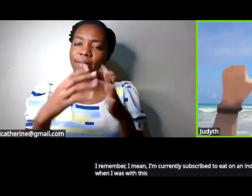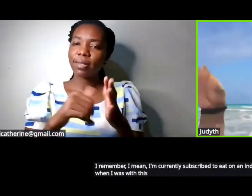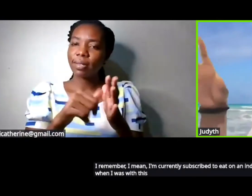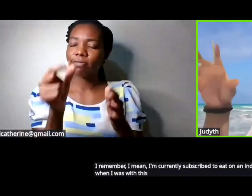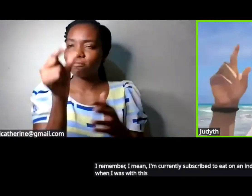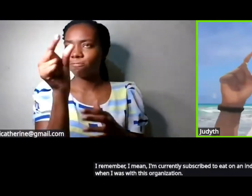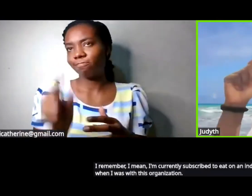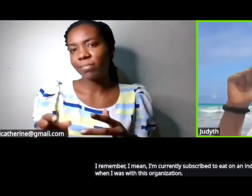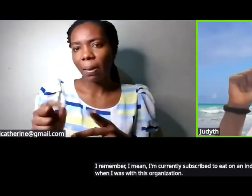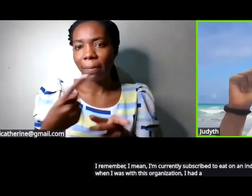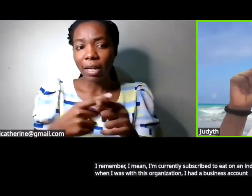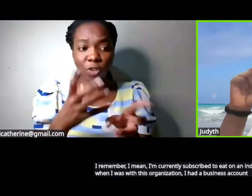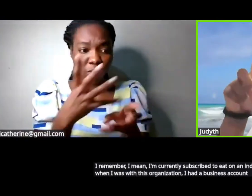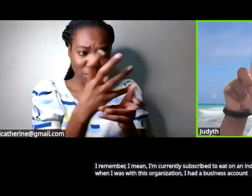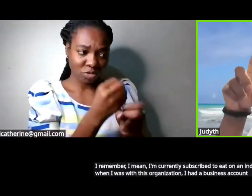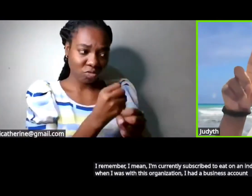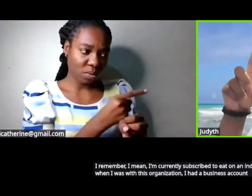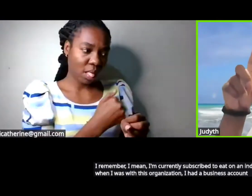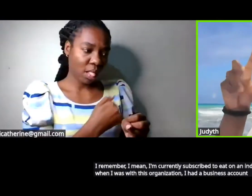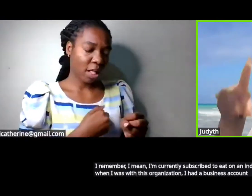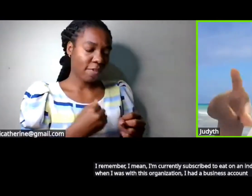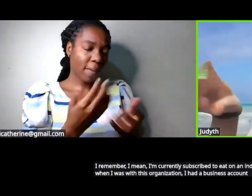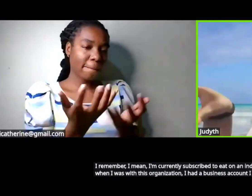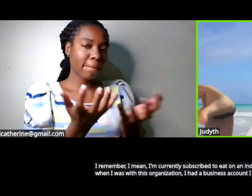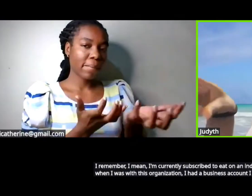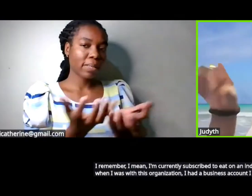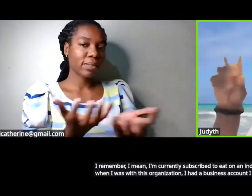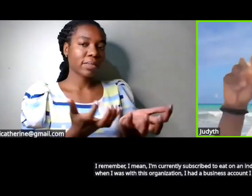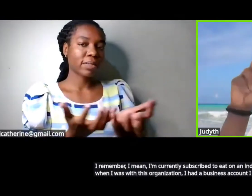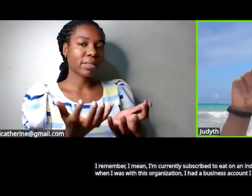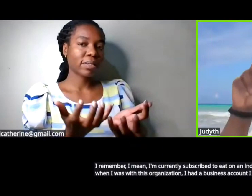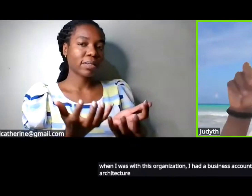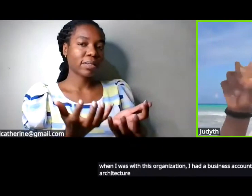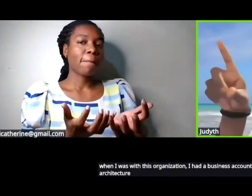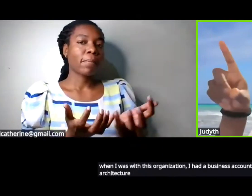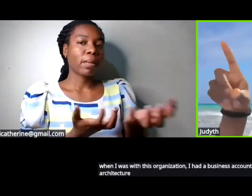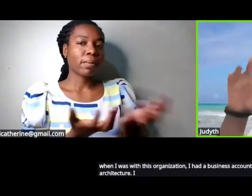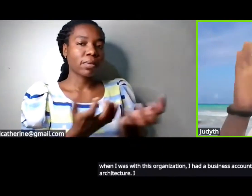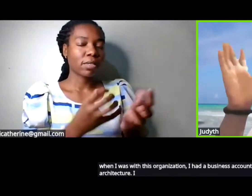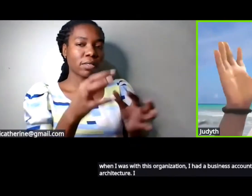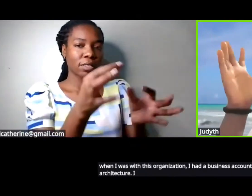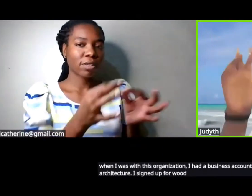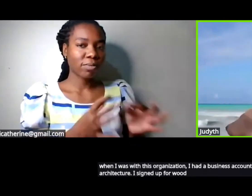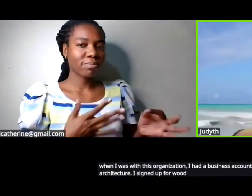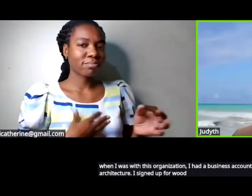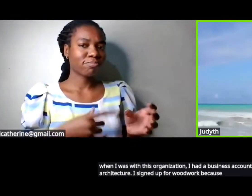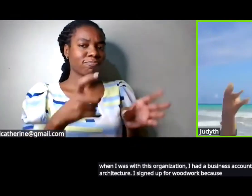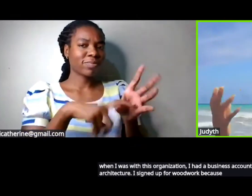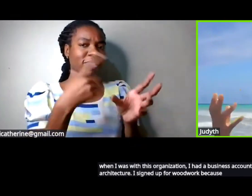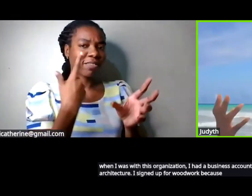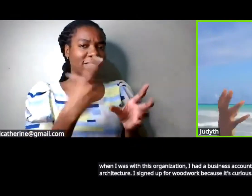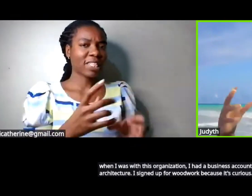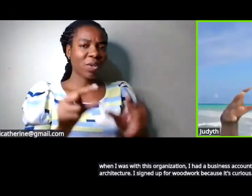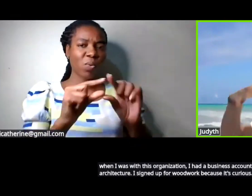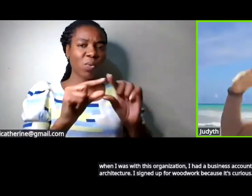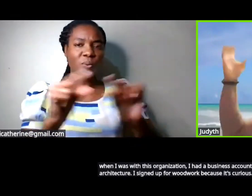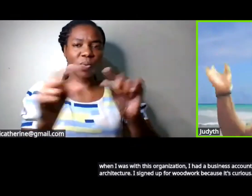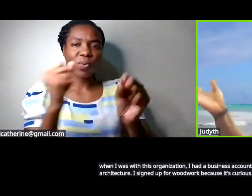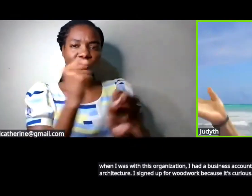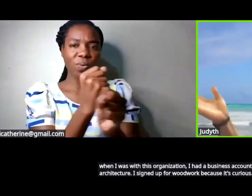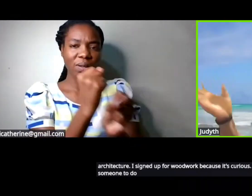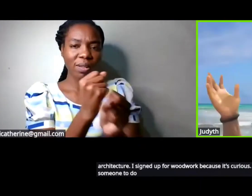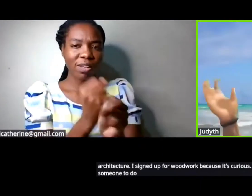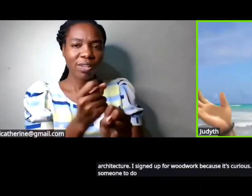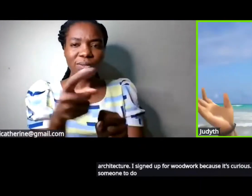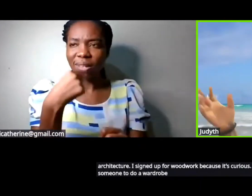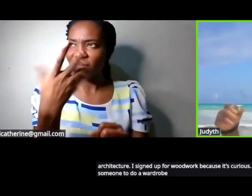had a business account. I signed up for architecture. I signed up for woodwork because I was curious. I mean, you ask someone to do a wardrobe for